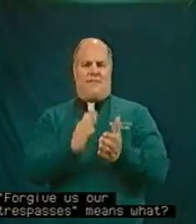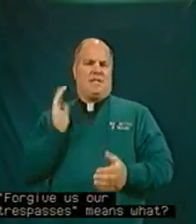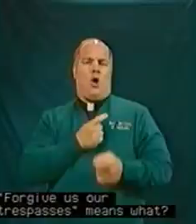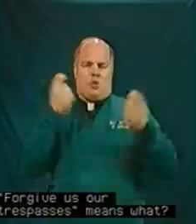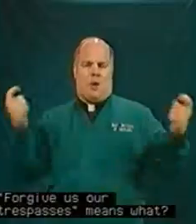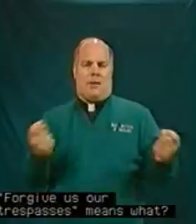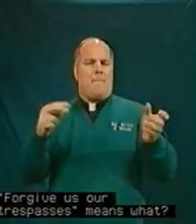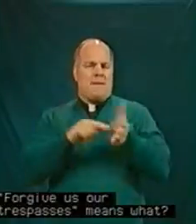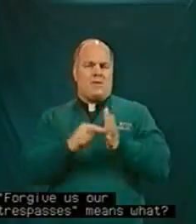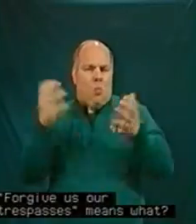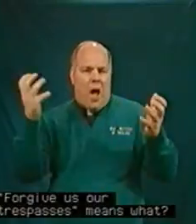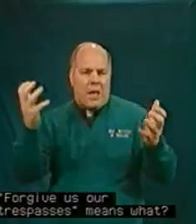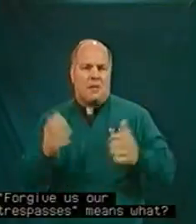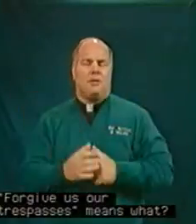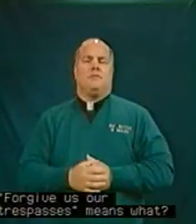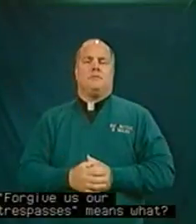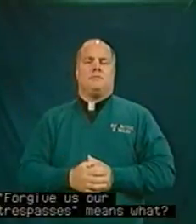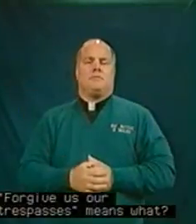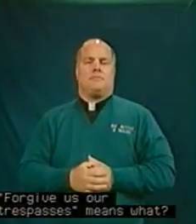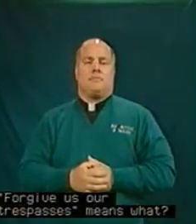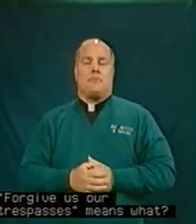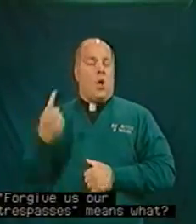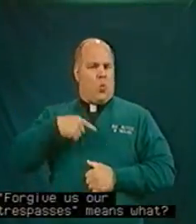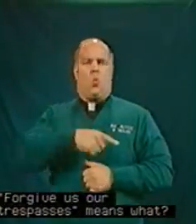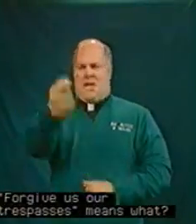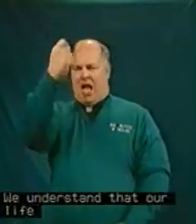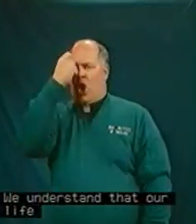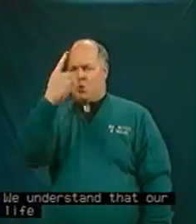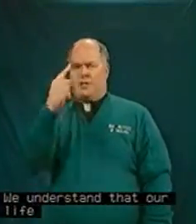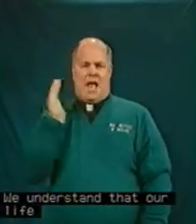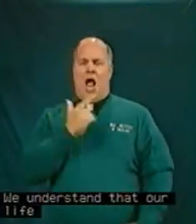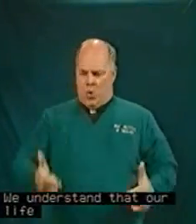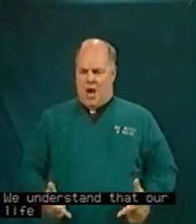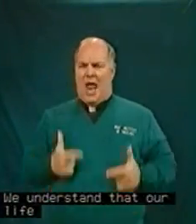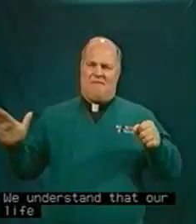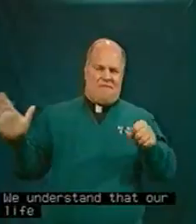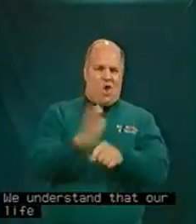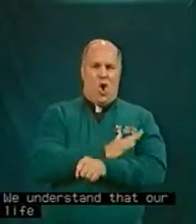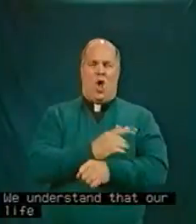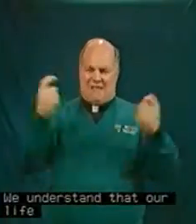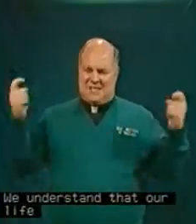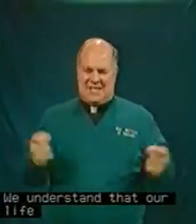Forgive us our trespasses means what? We understand that our life